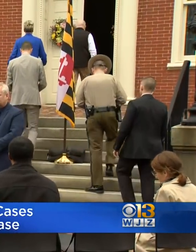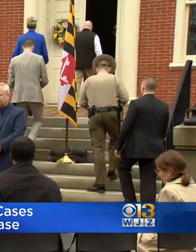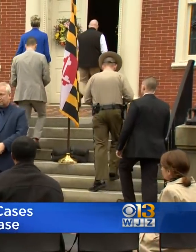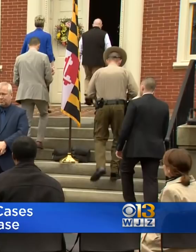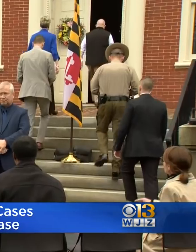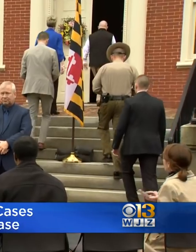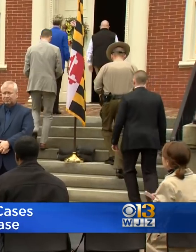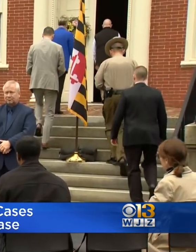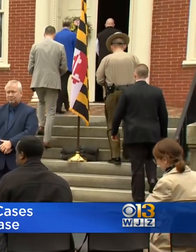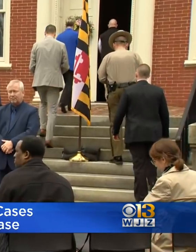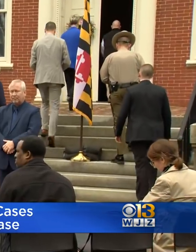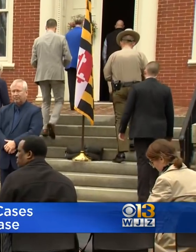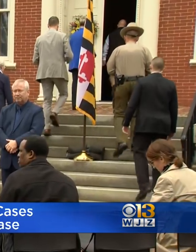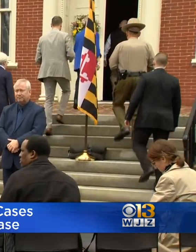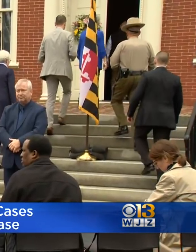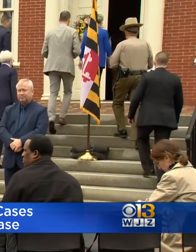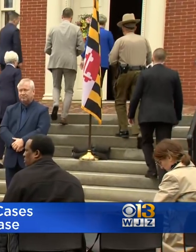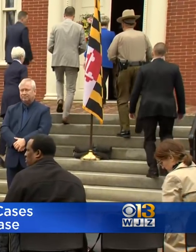Yes.